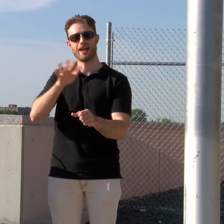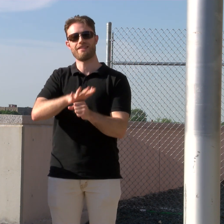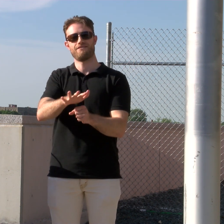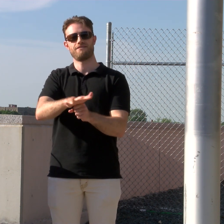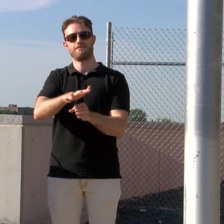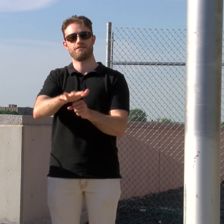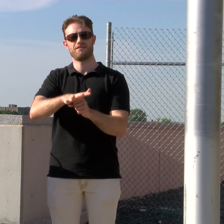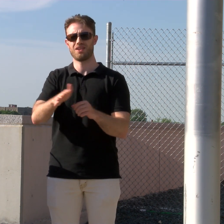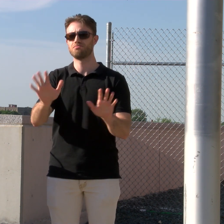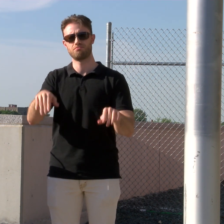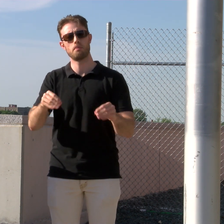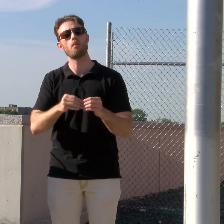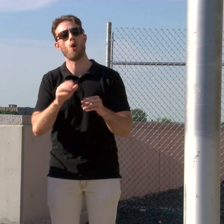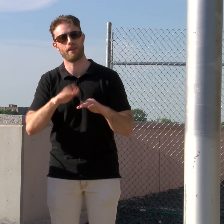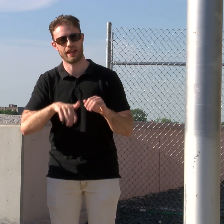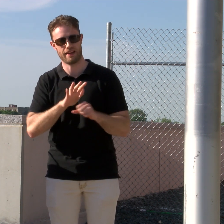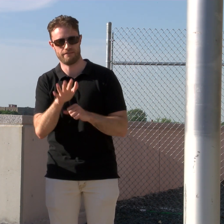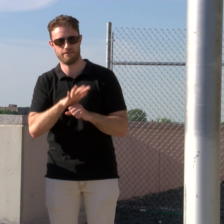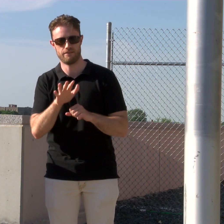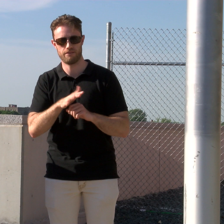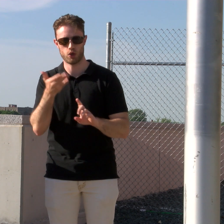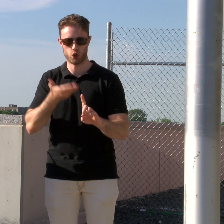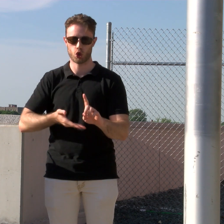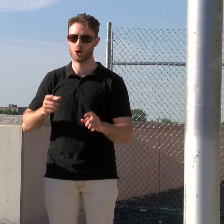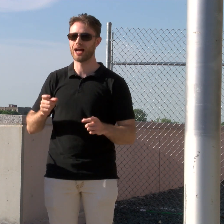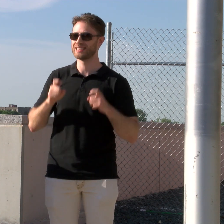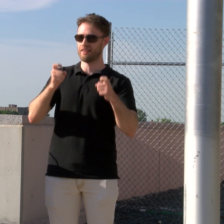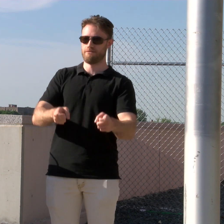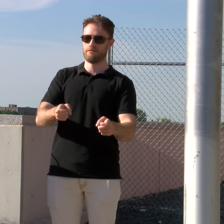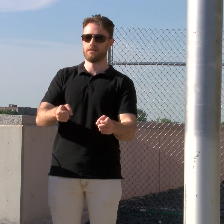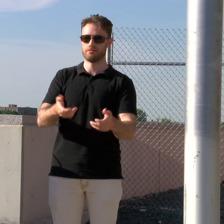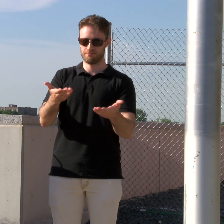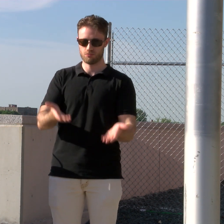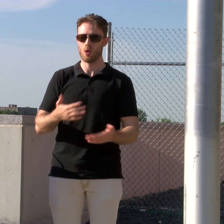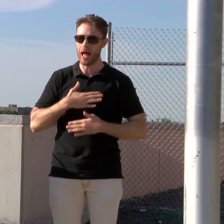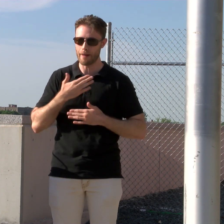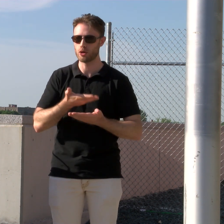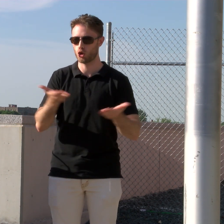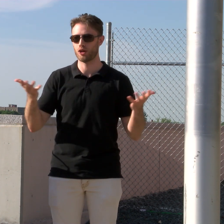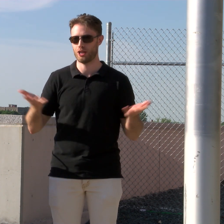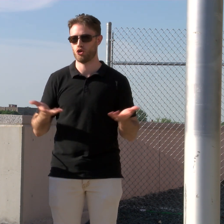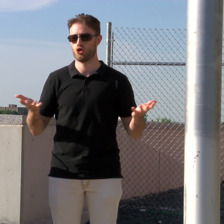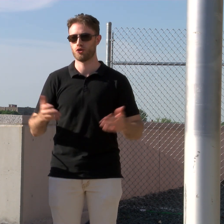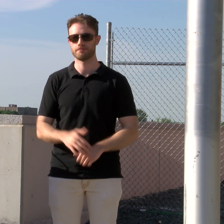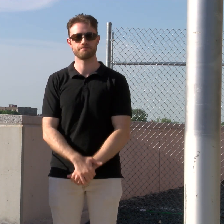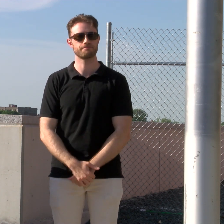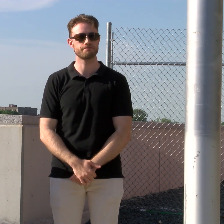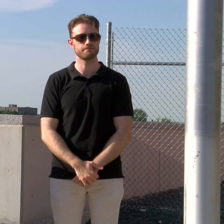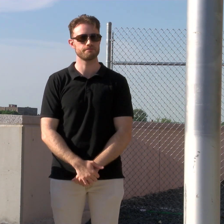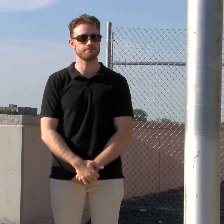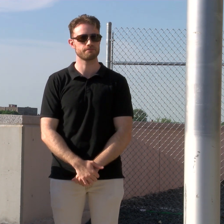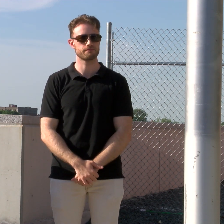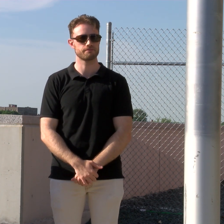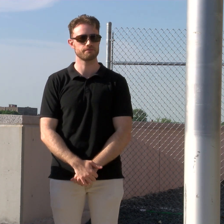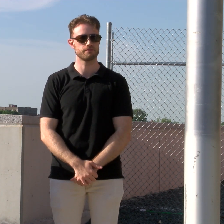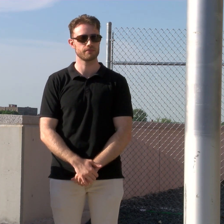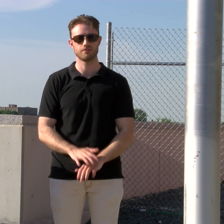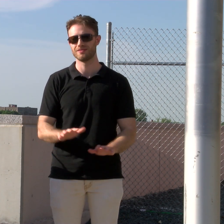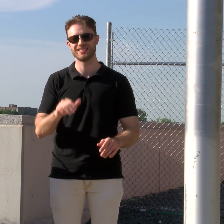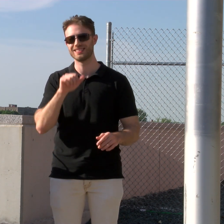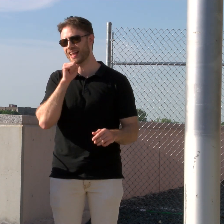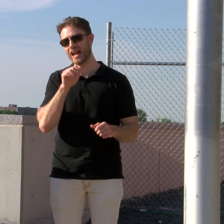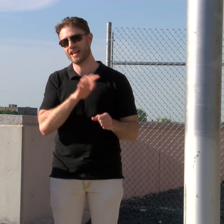You are more than enough. You are a gift, and we are so glad that you are here. It is not